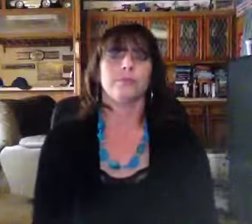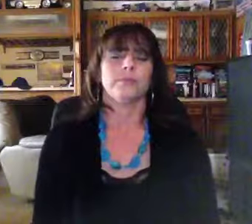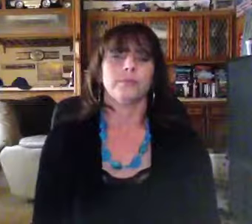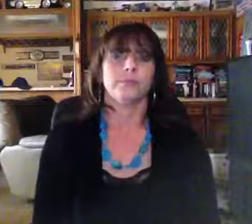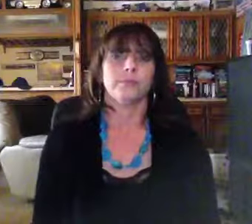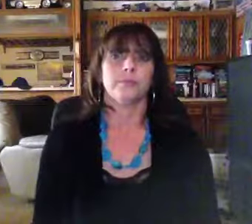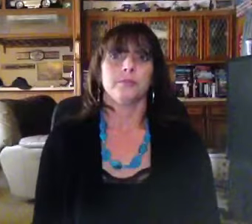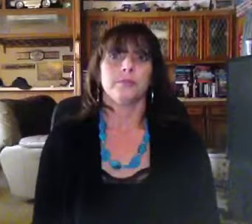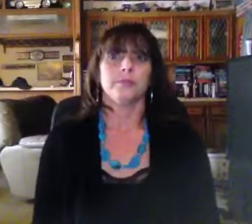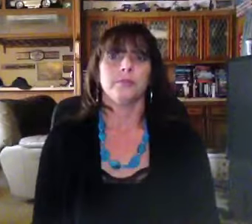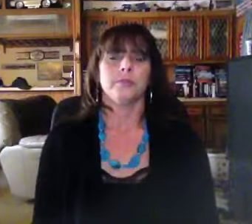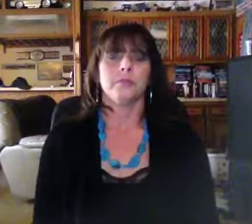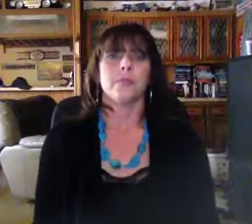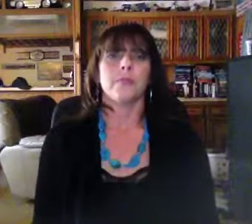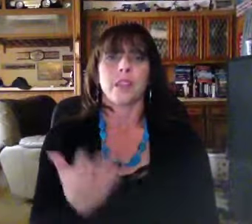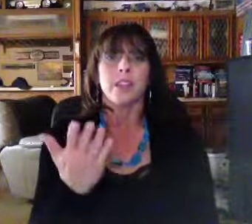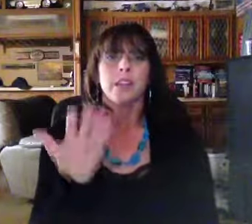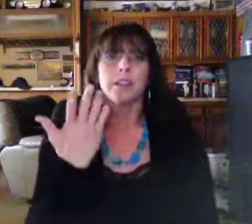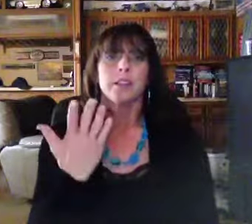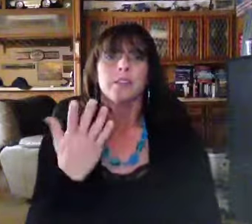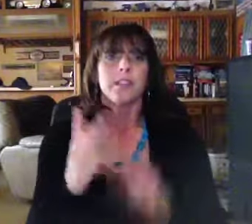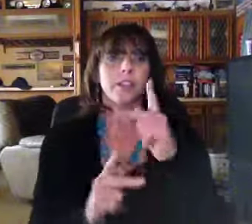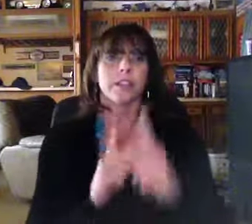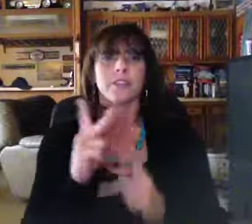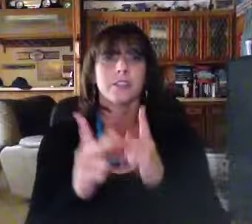There are 5 types of chemical reactions that we're going to explore in this lesson.